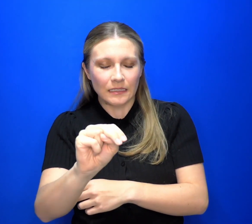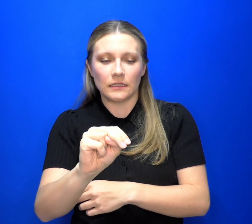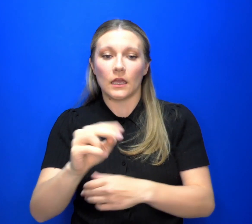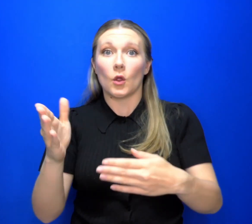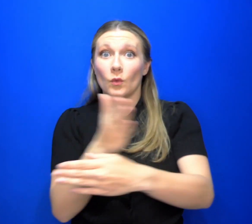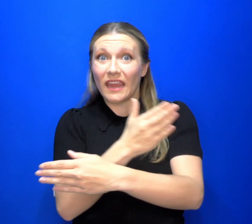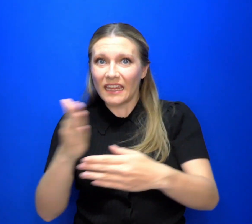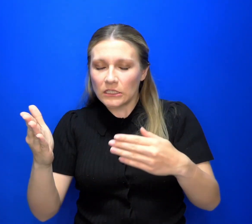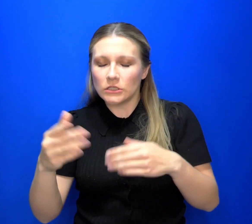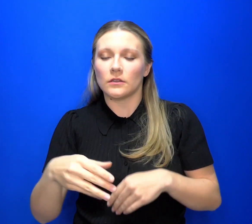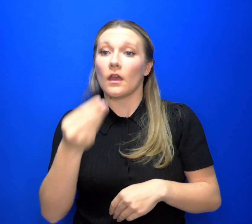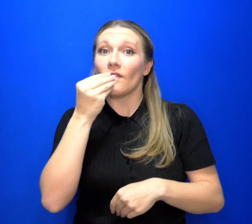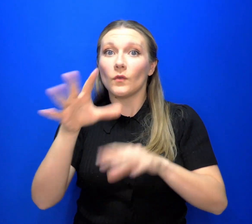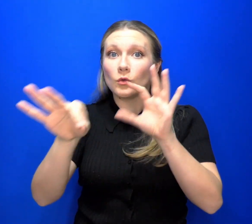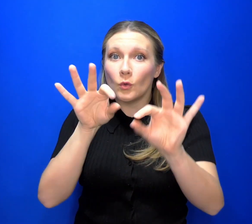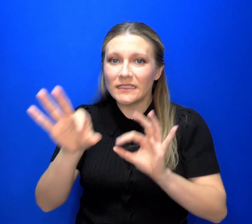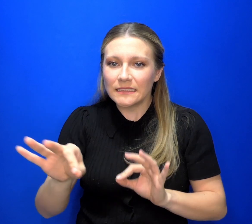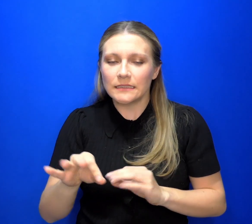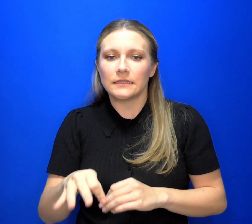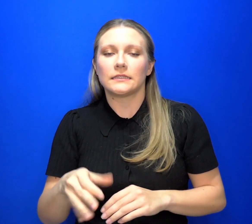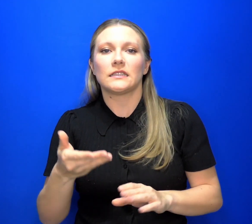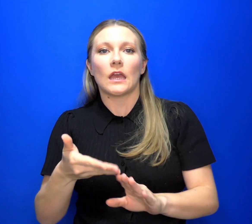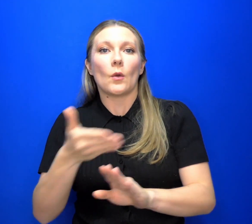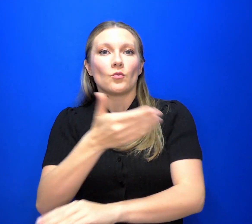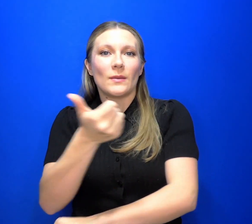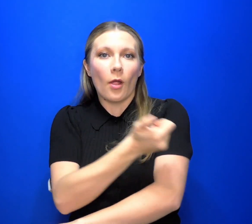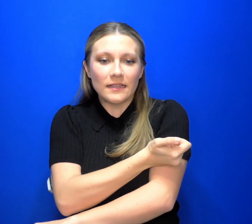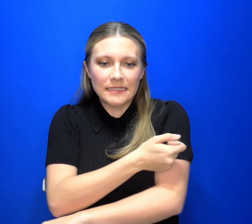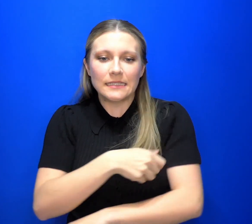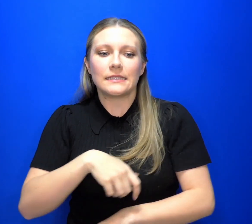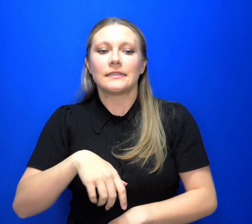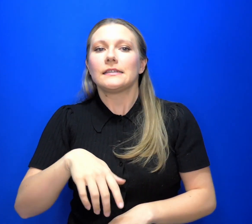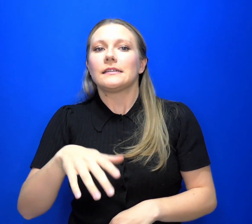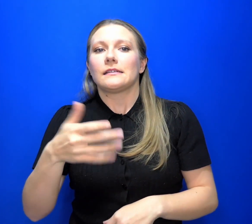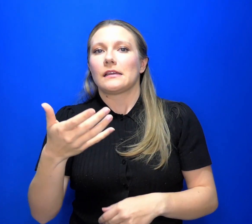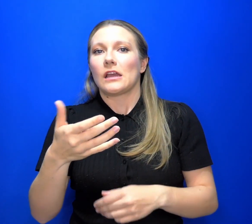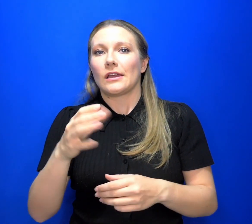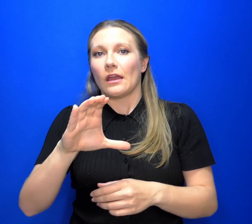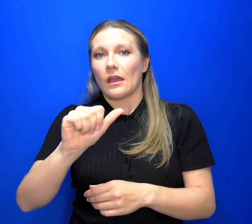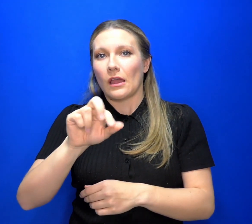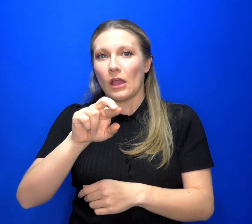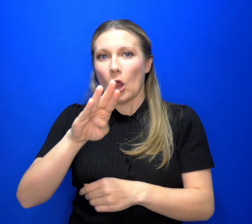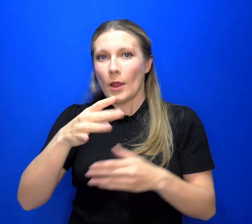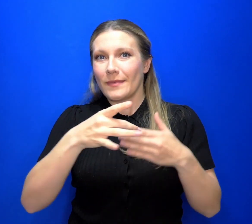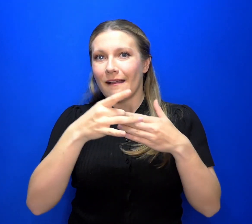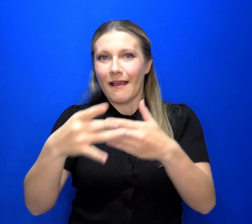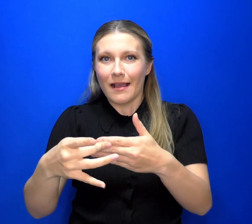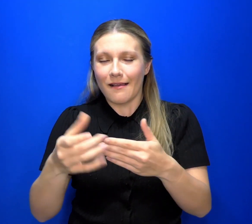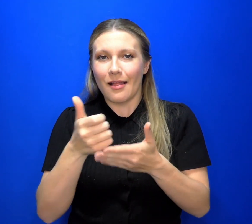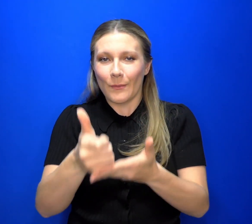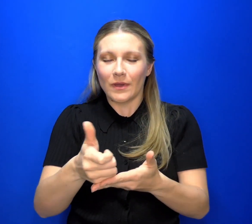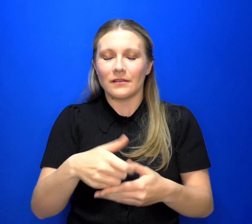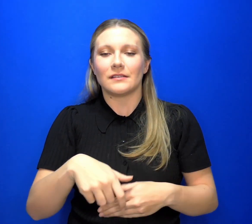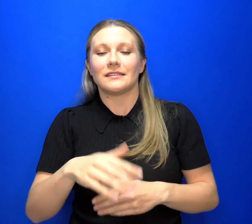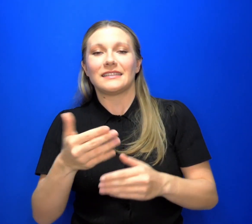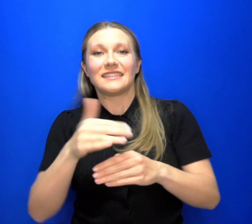range and food choices, pre-bolusing, carb guidelines and impact of food, stacking, flexibility,